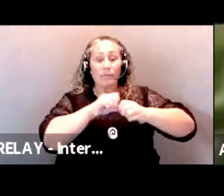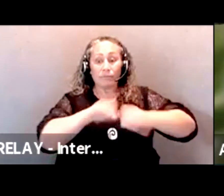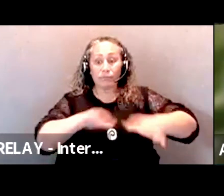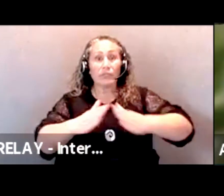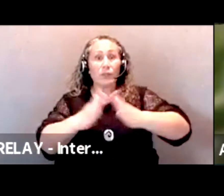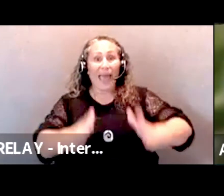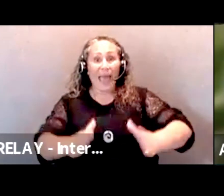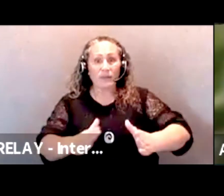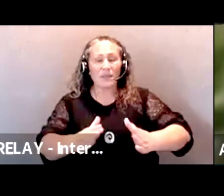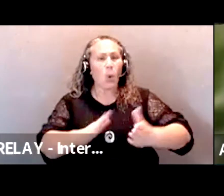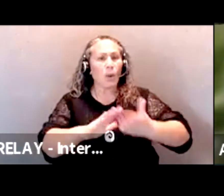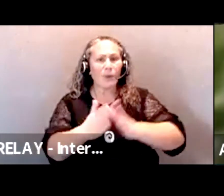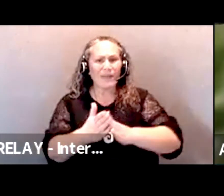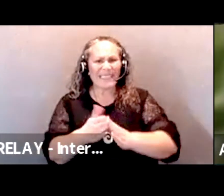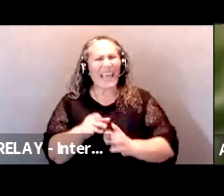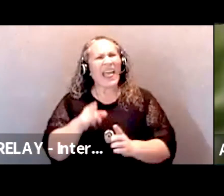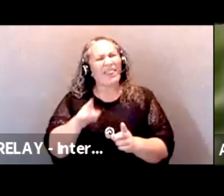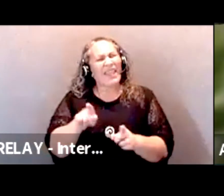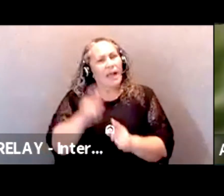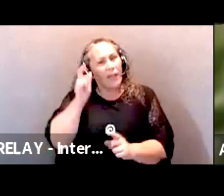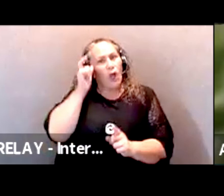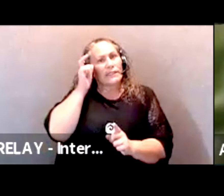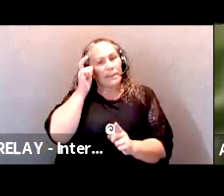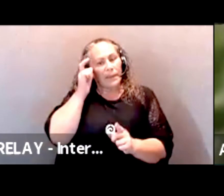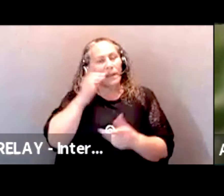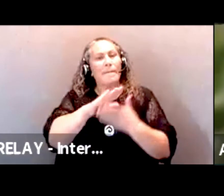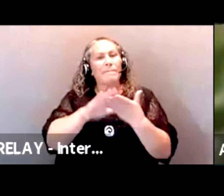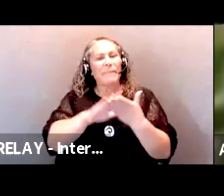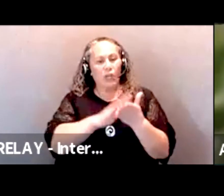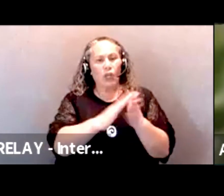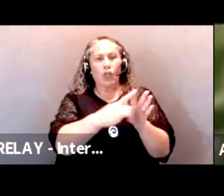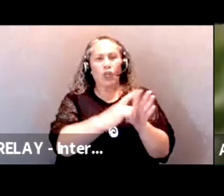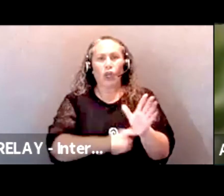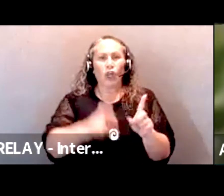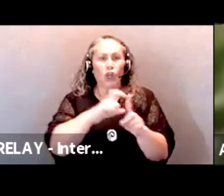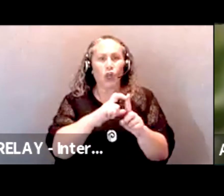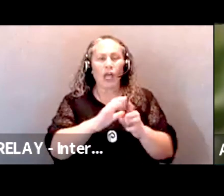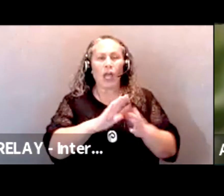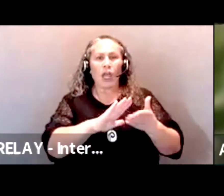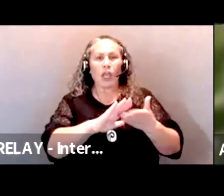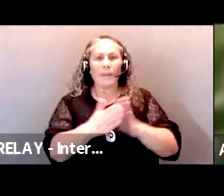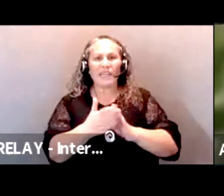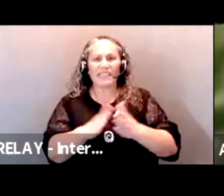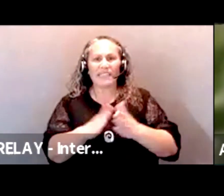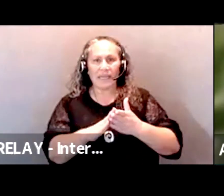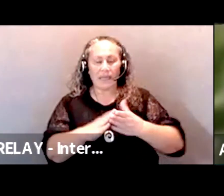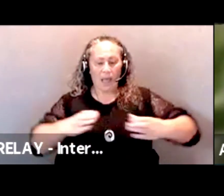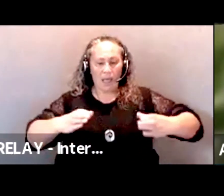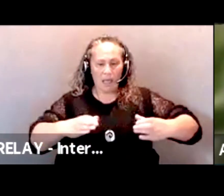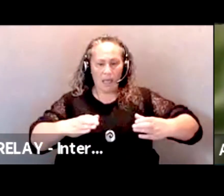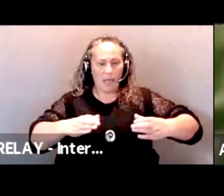communities. And that's kind of the concept of herd immunity. At the moment, the number of people to